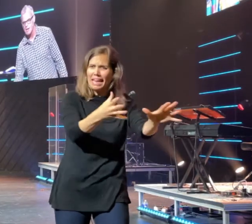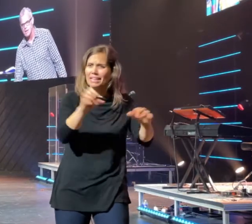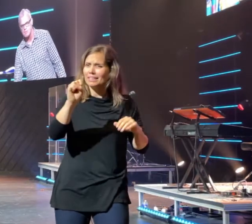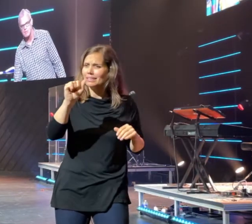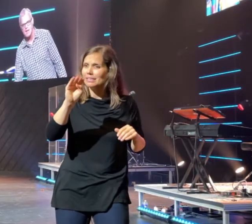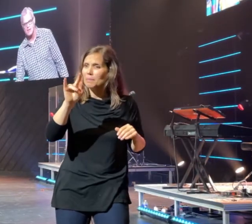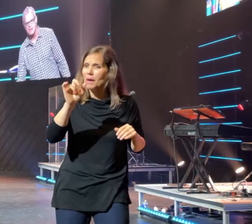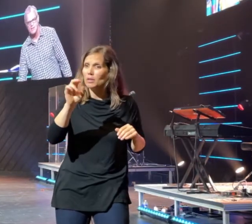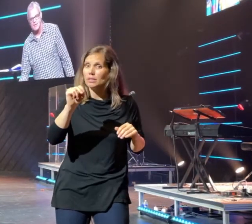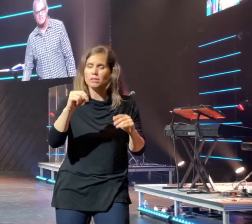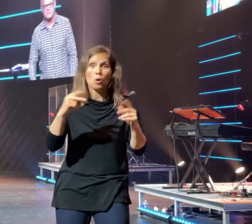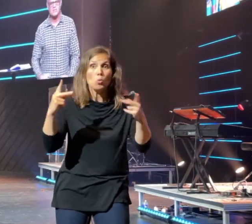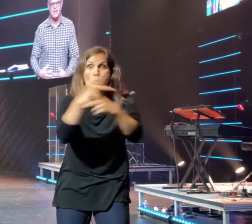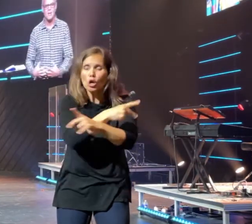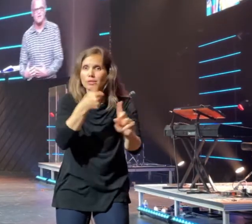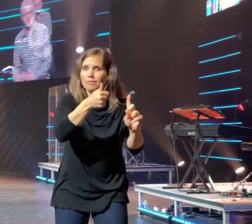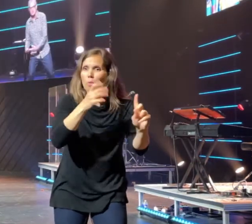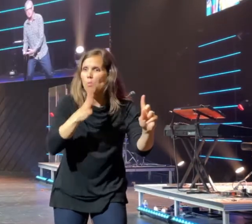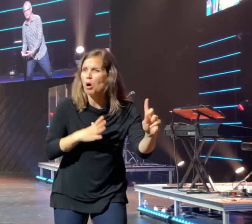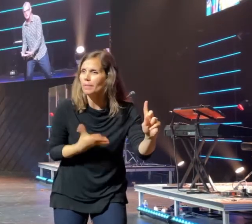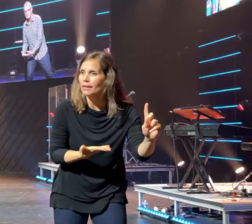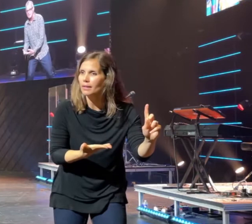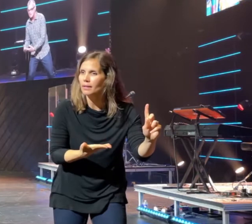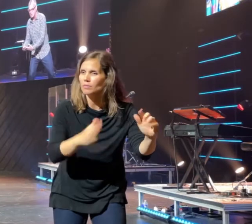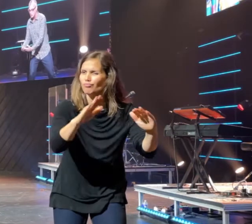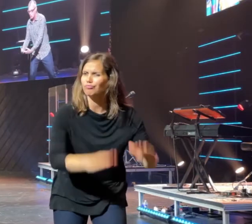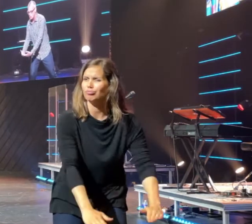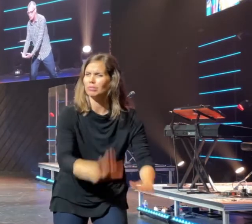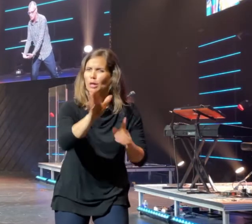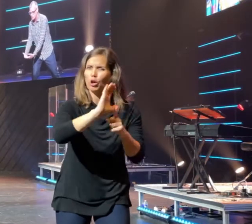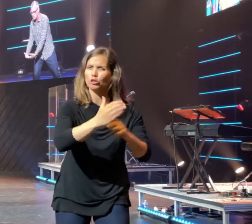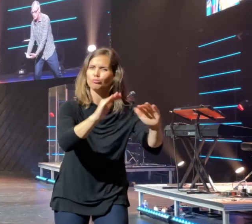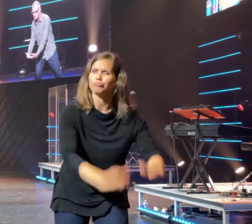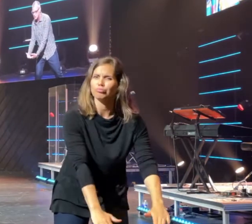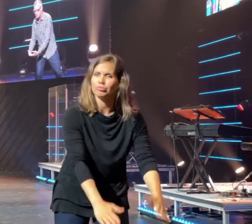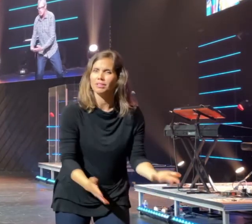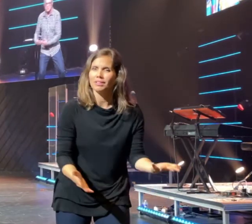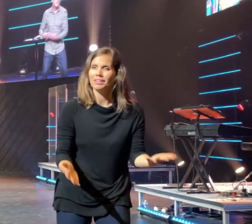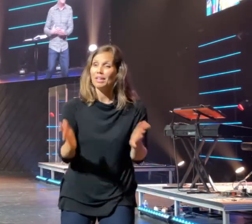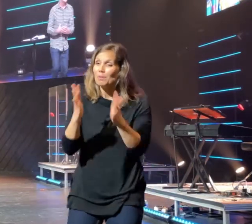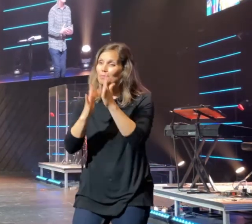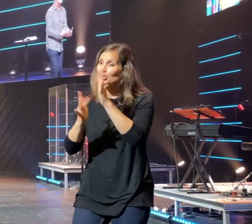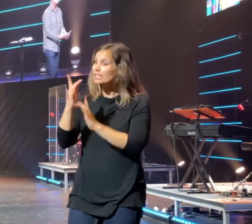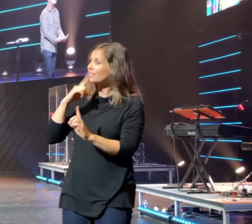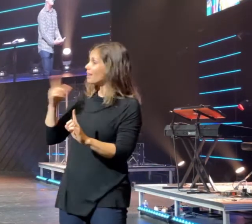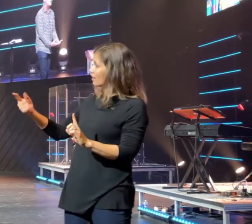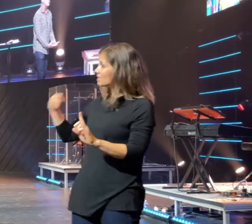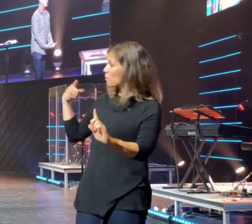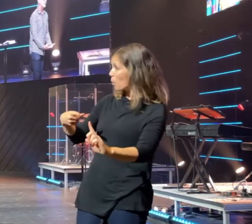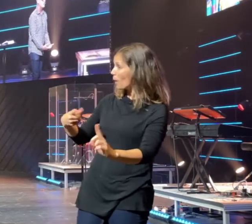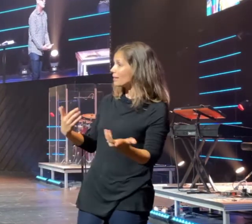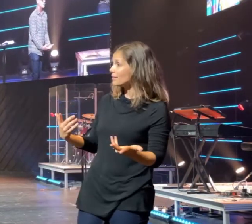the bottom of the ladder. And Jesus says, I'm making a point. He not only opened his life to her, she became a Christian, the whole